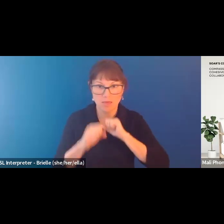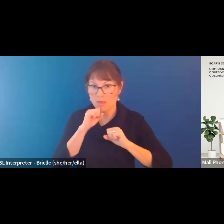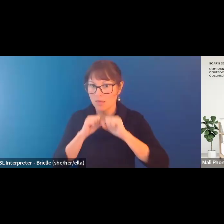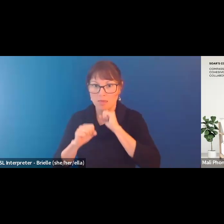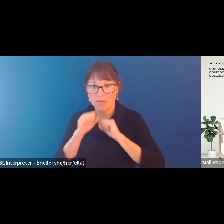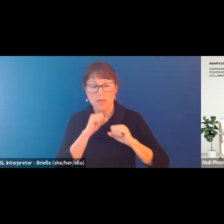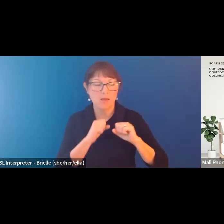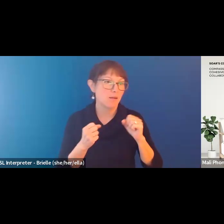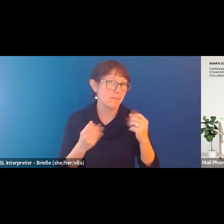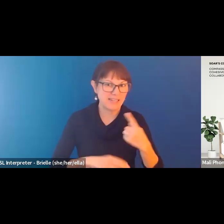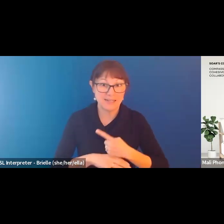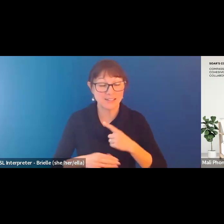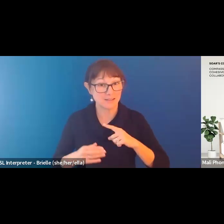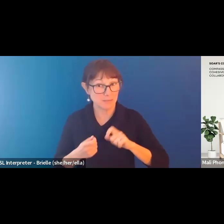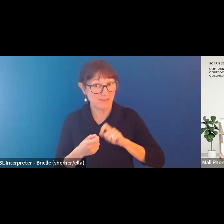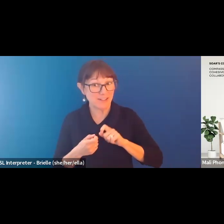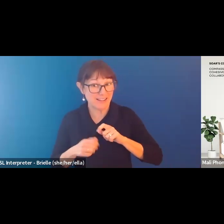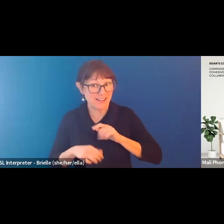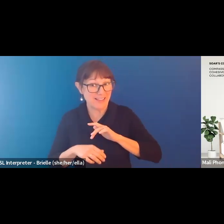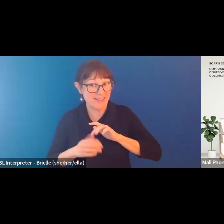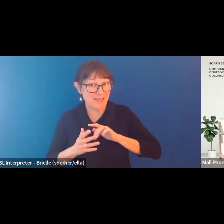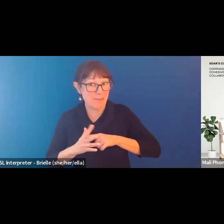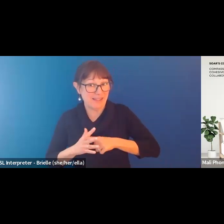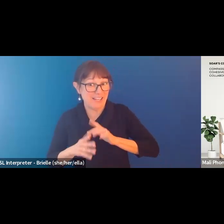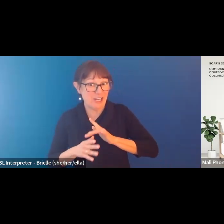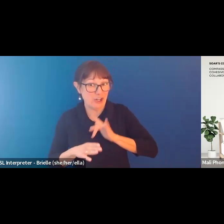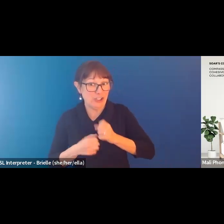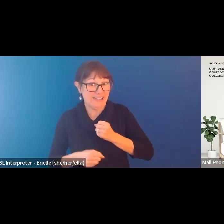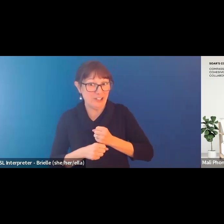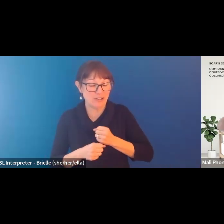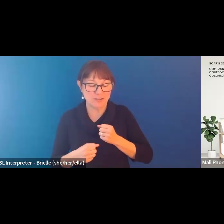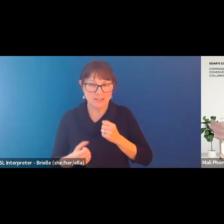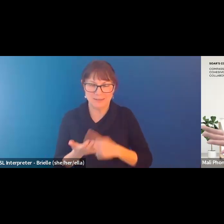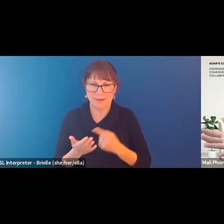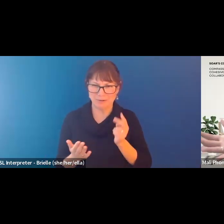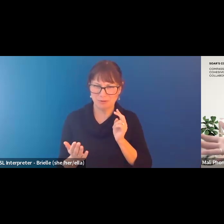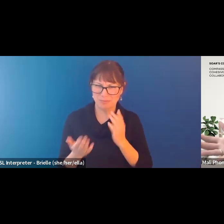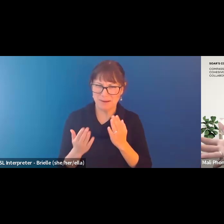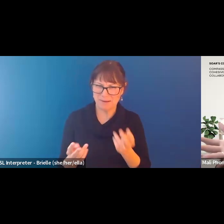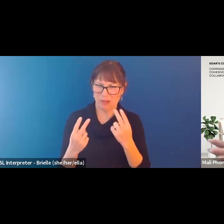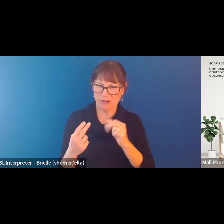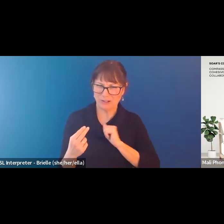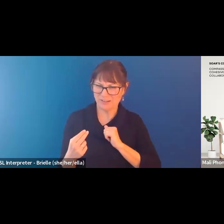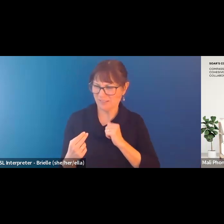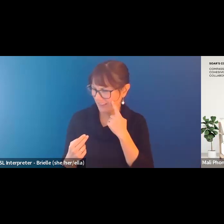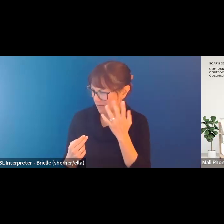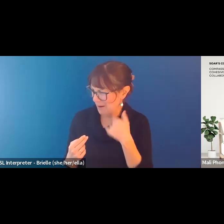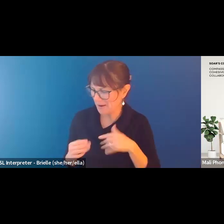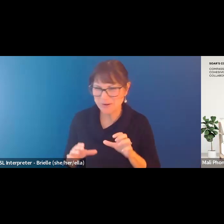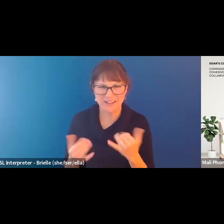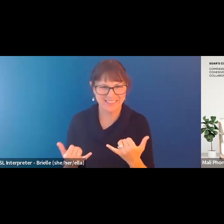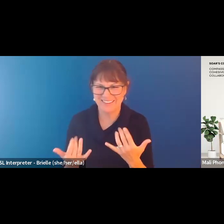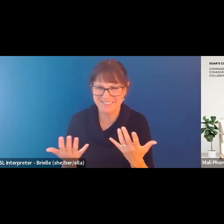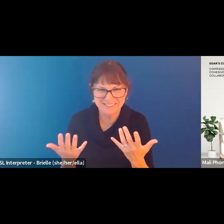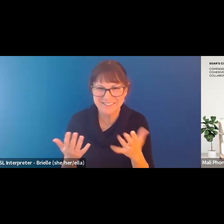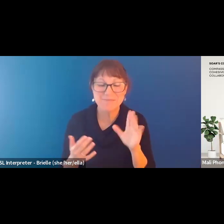days, especially in the earlier years, finding ourselves looking in the mirror and asking, why are we still doing this? But certainly